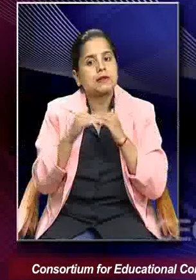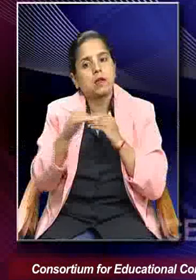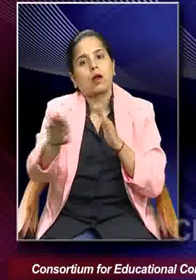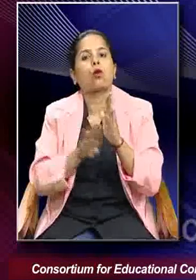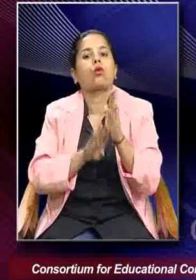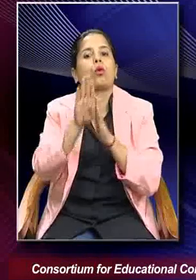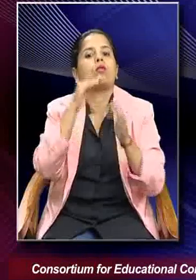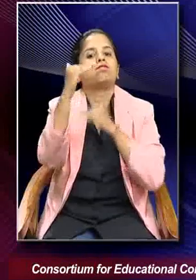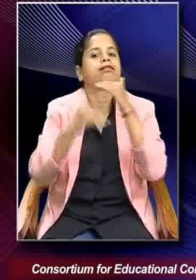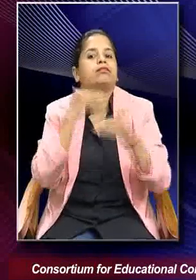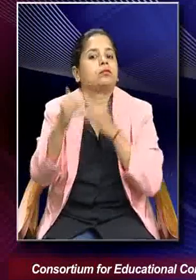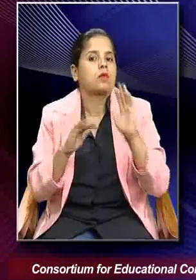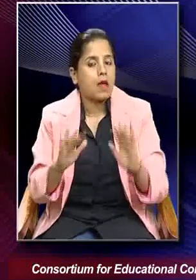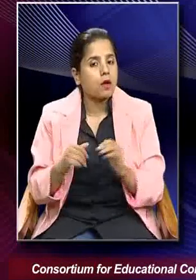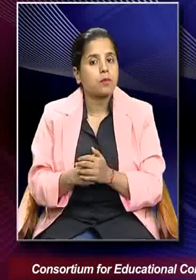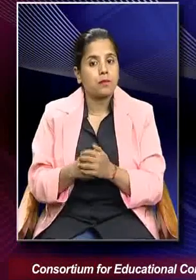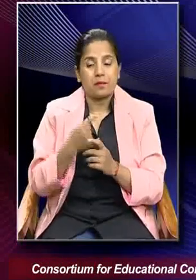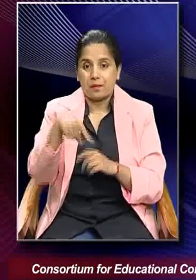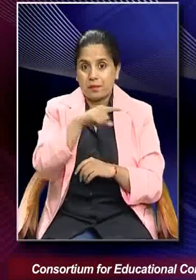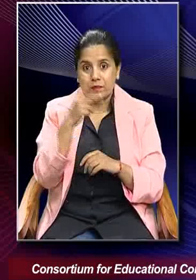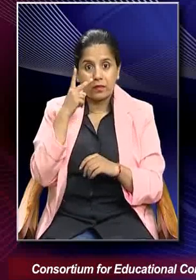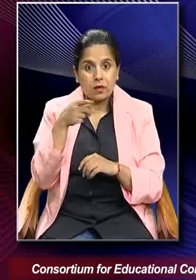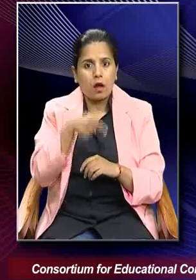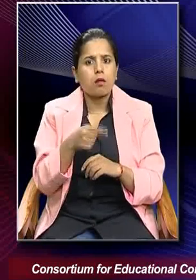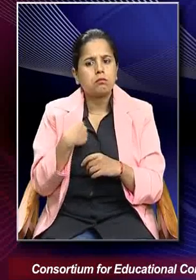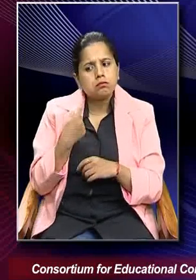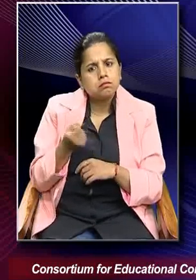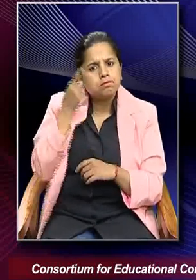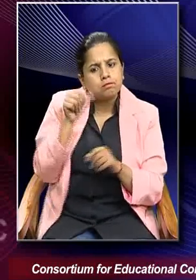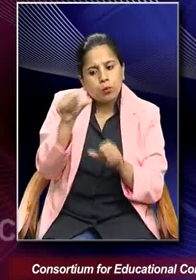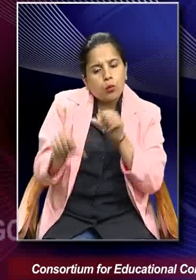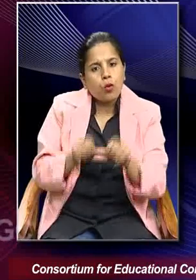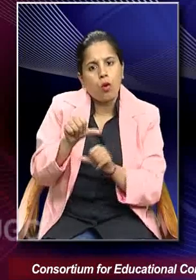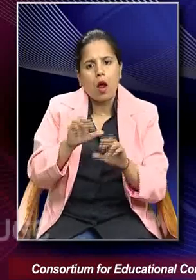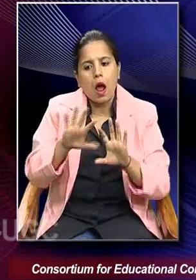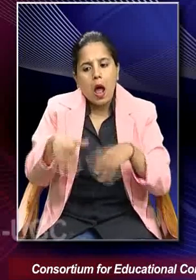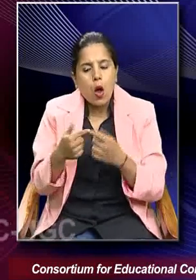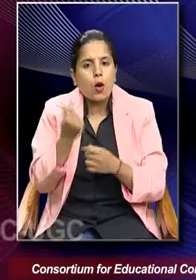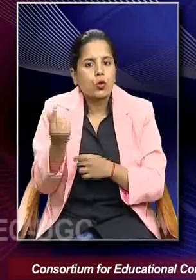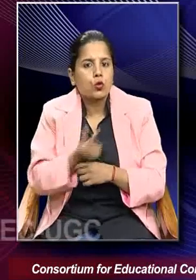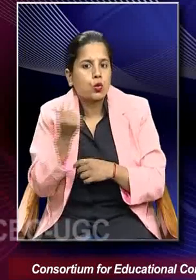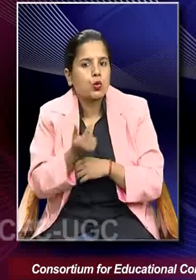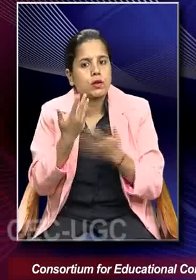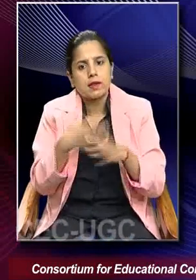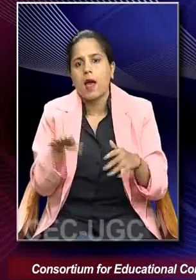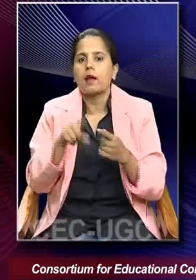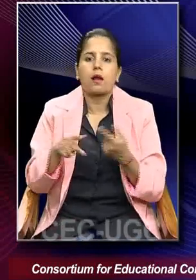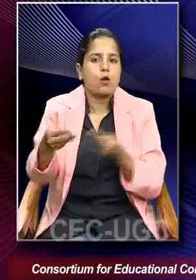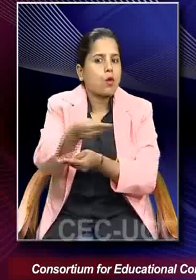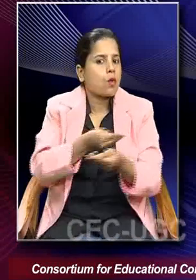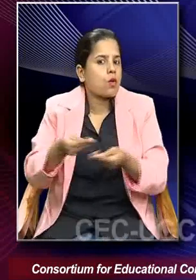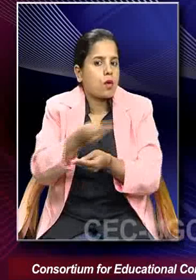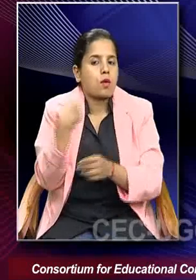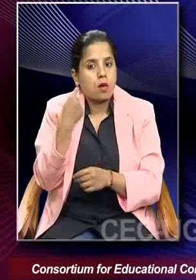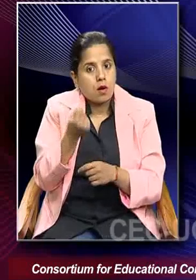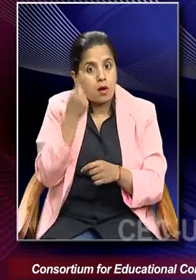growth. So this advocates the process of consumption for an economy that